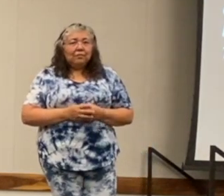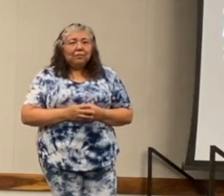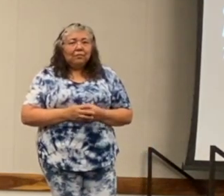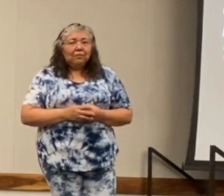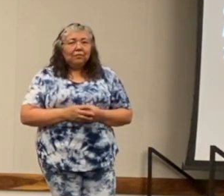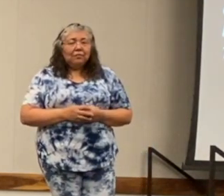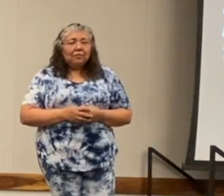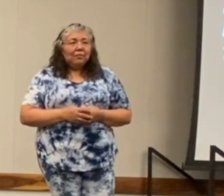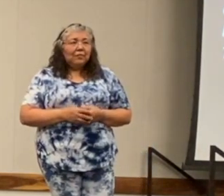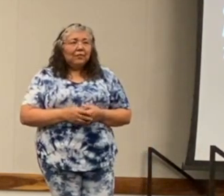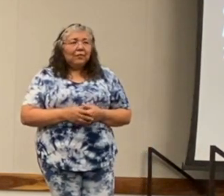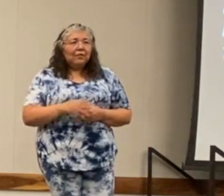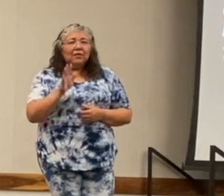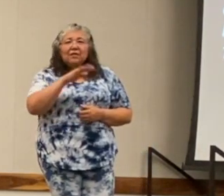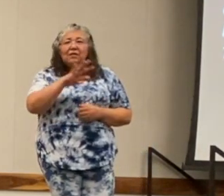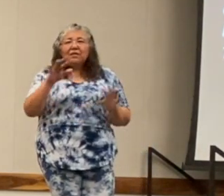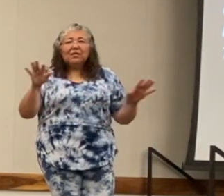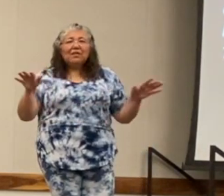Listen,